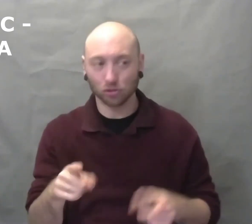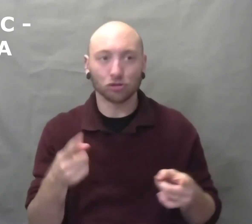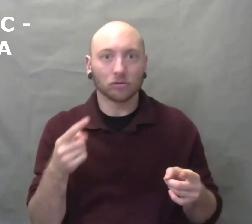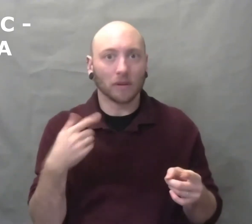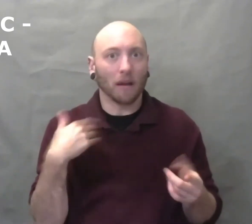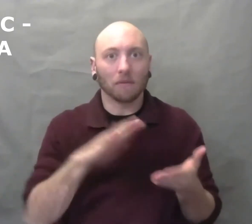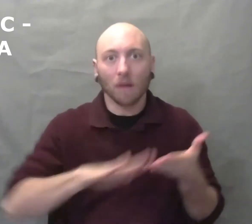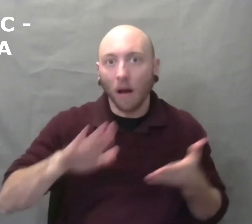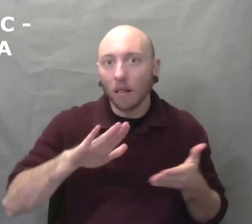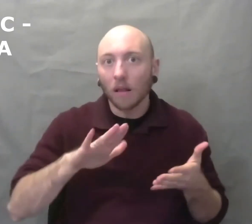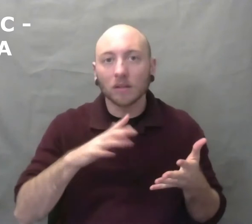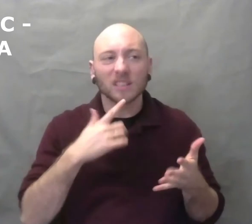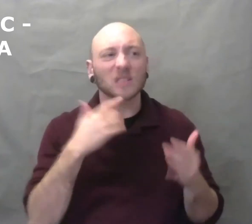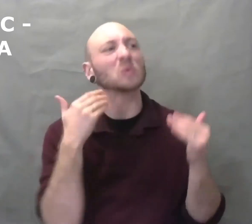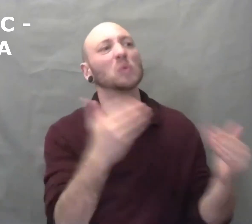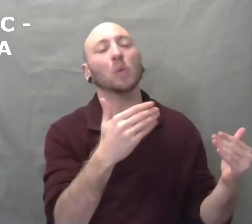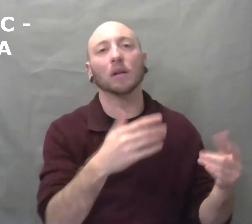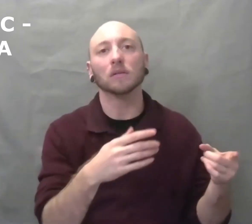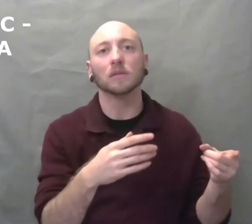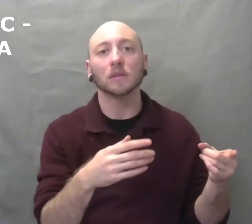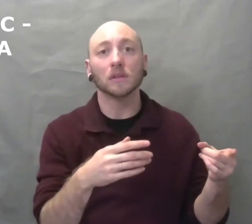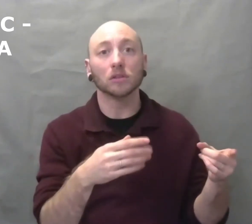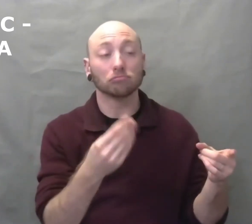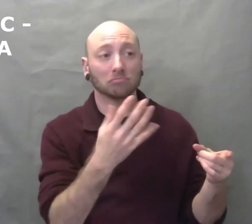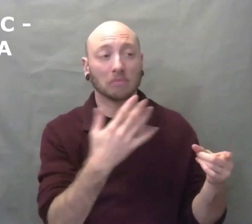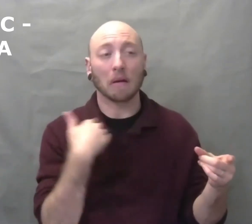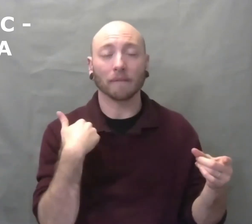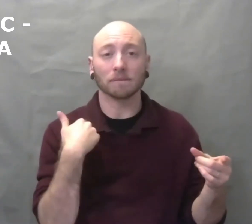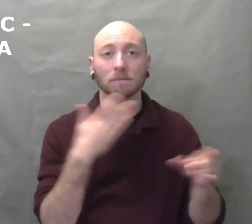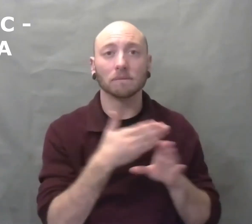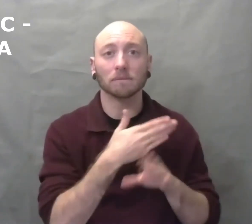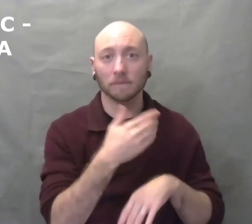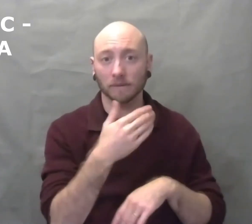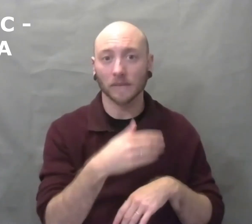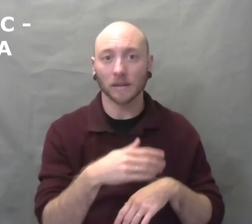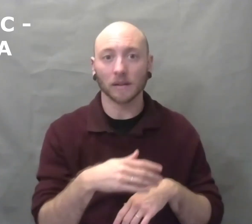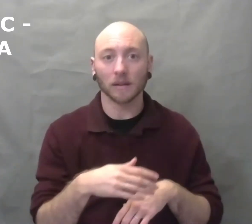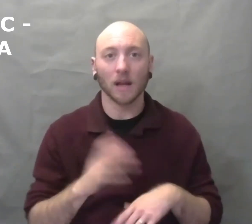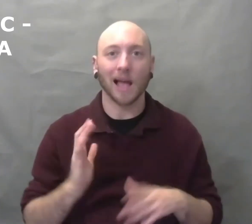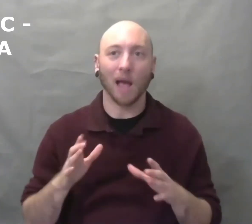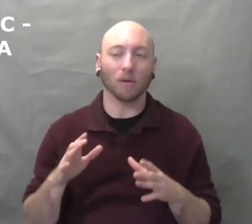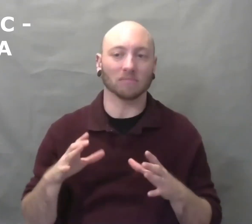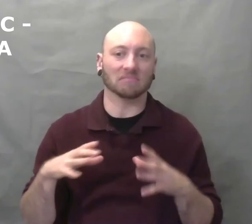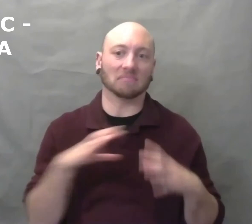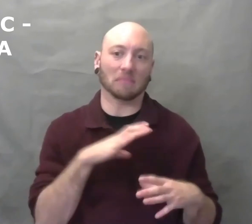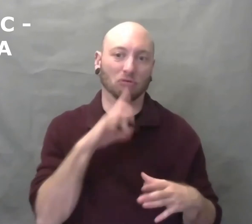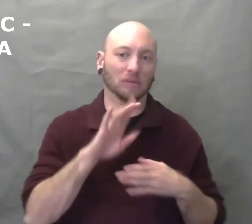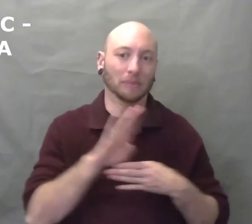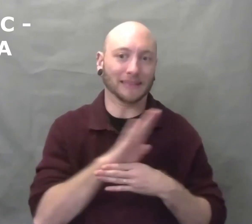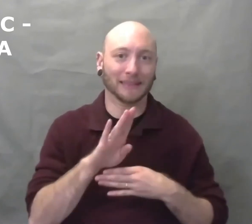it. She did give me enough notice, but the rest of our committee is a little busy as well. So I took it upon myself